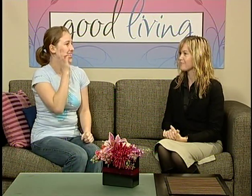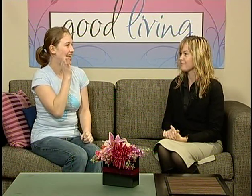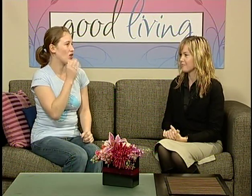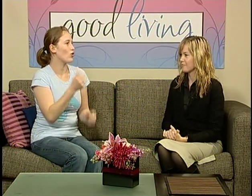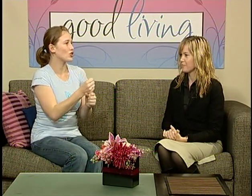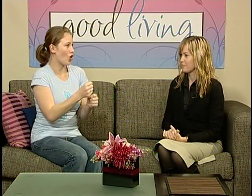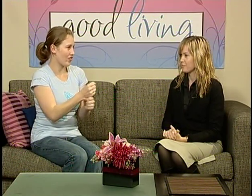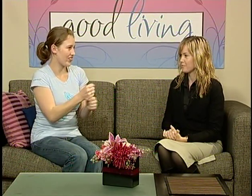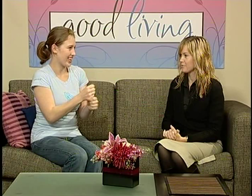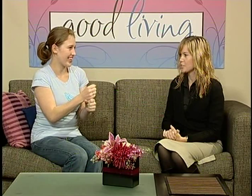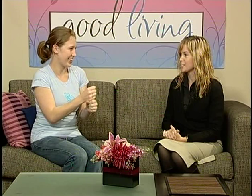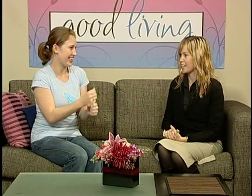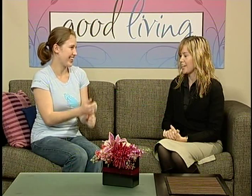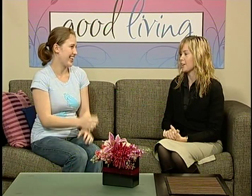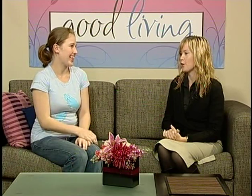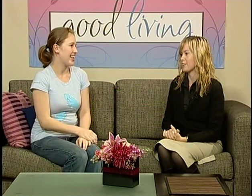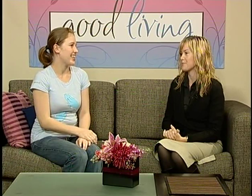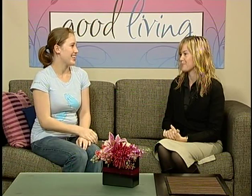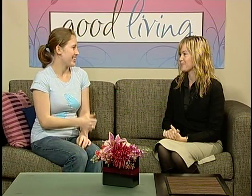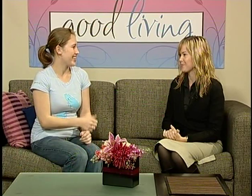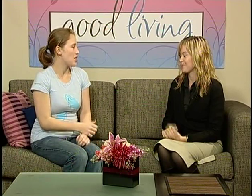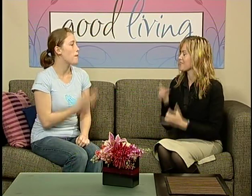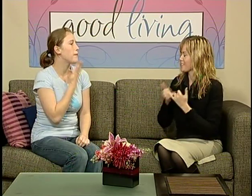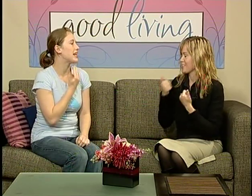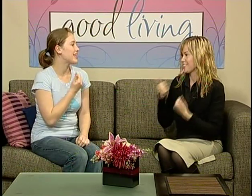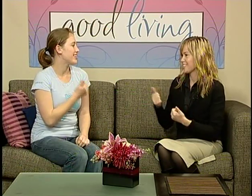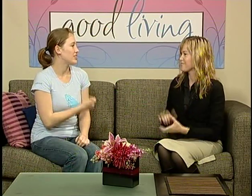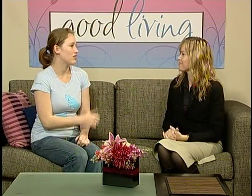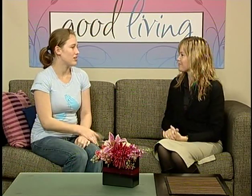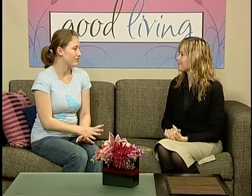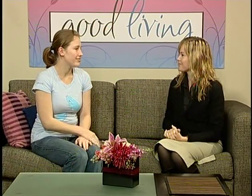tea, coffee. Tea and coffee. Very good.